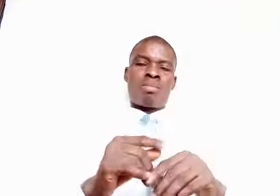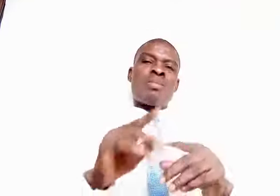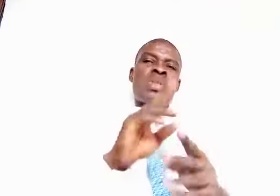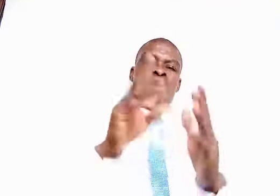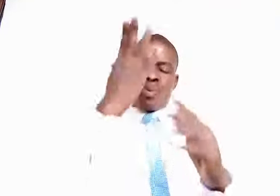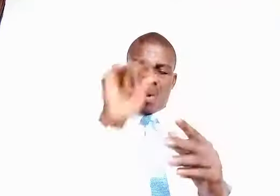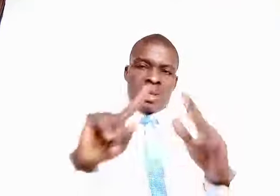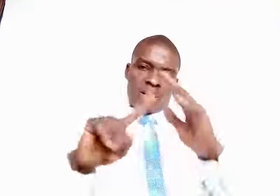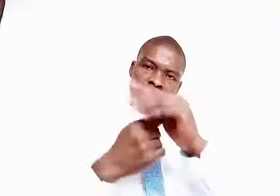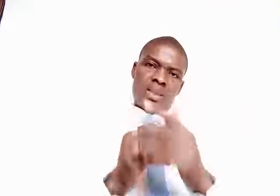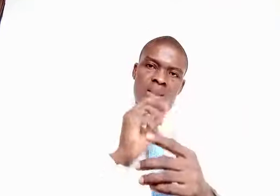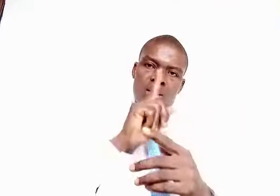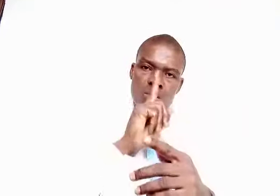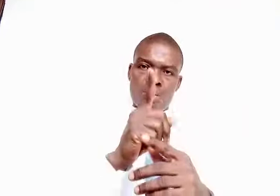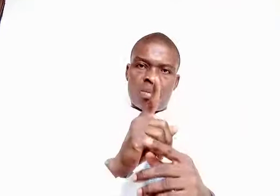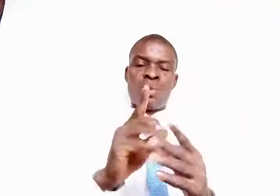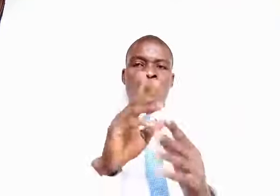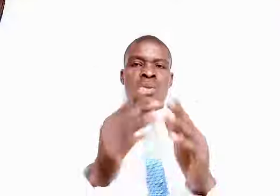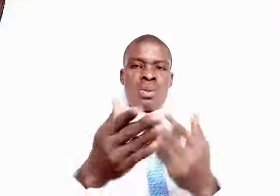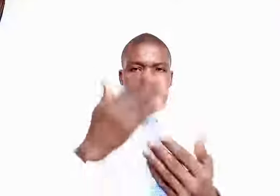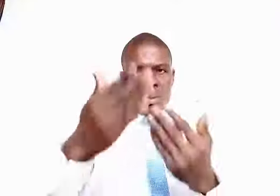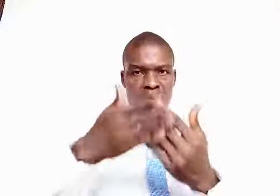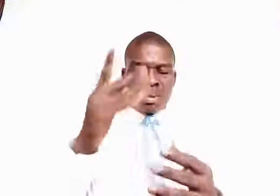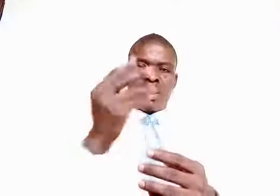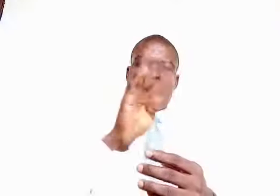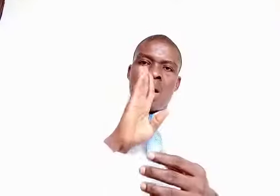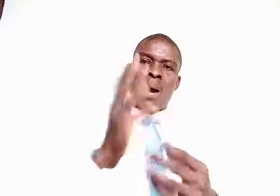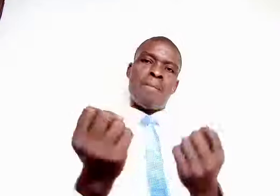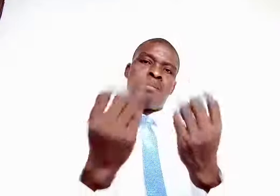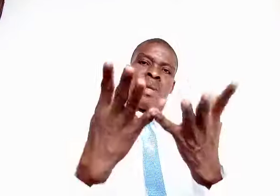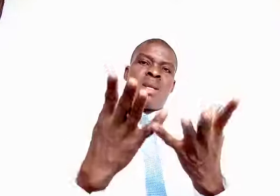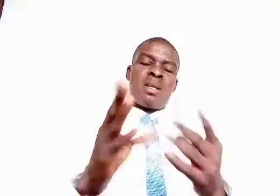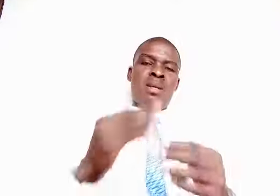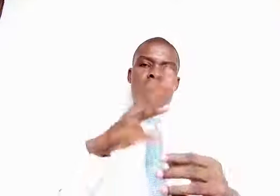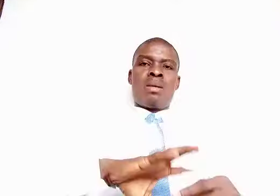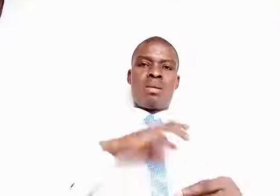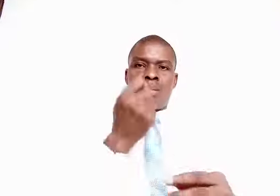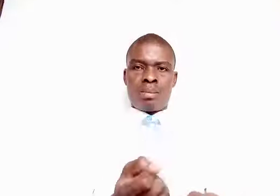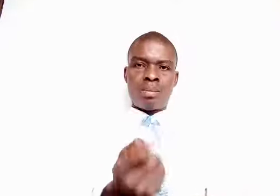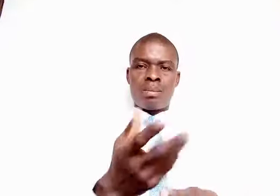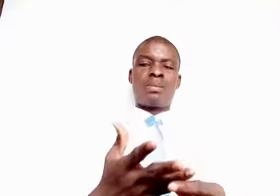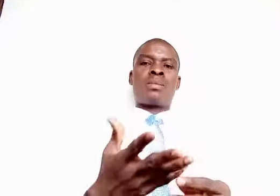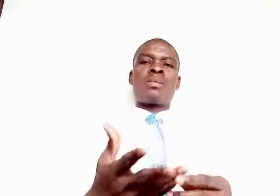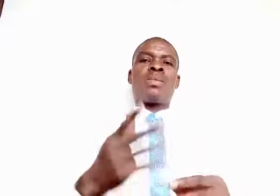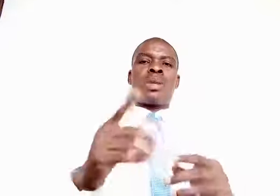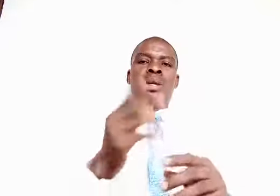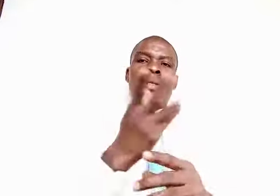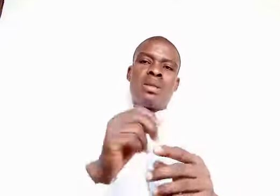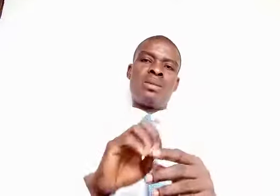be so? Simply because there are many kinds of poetry that almost one kind is untrue of